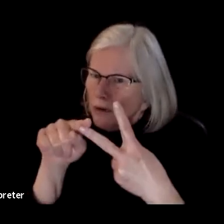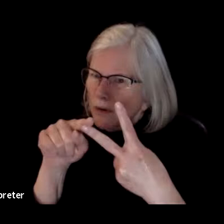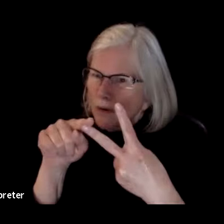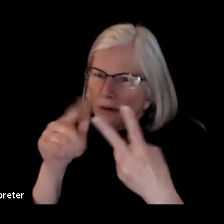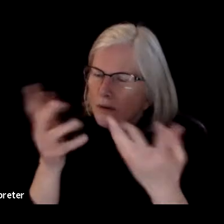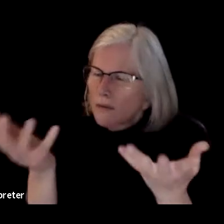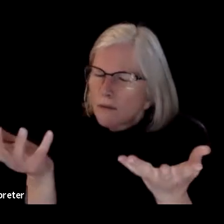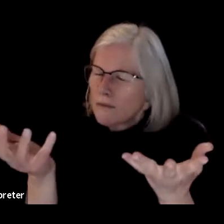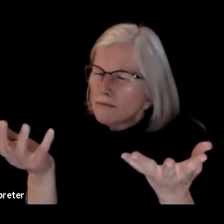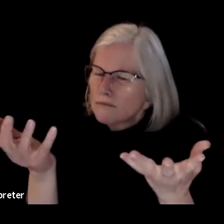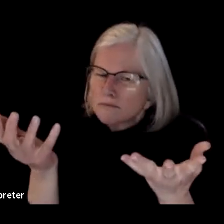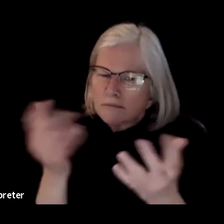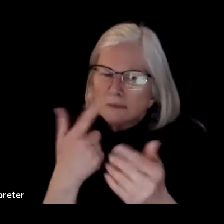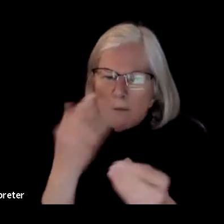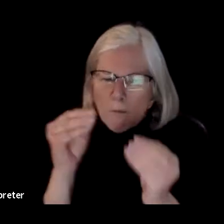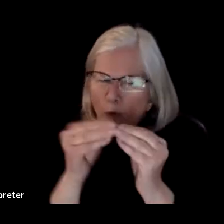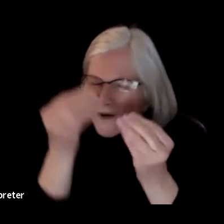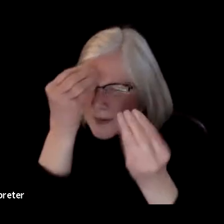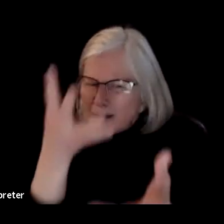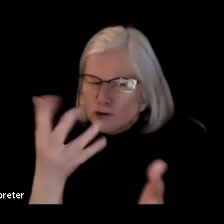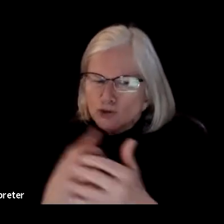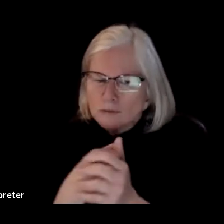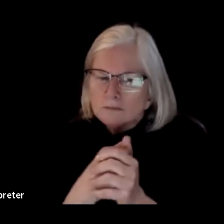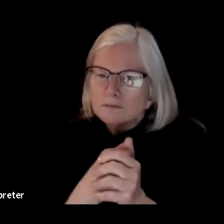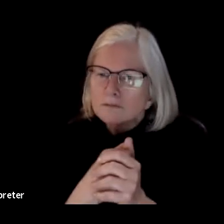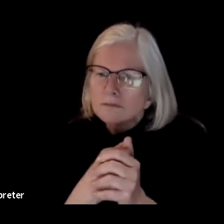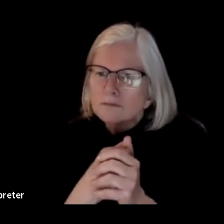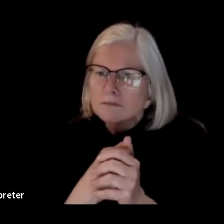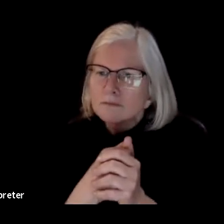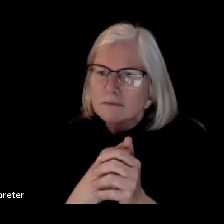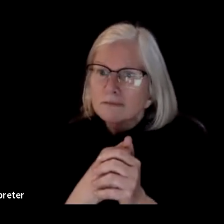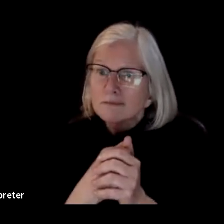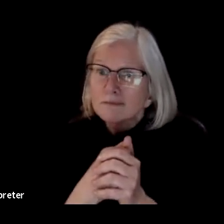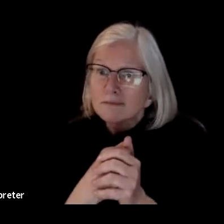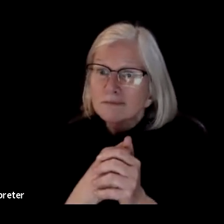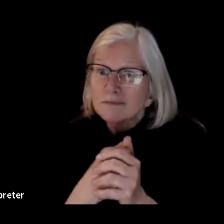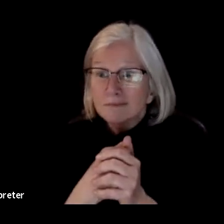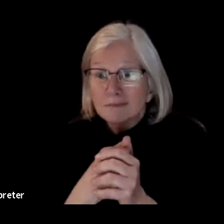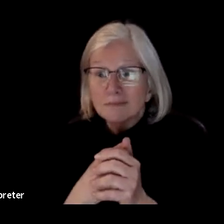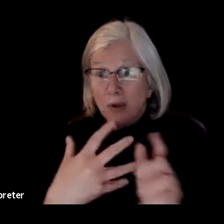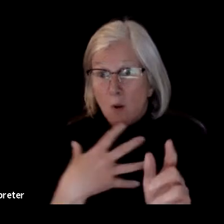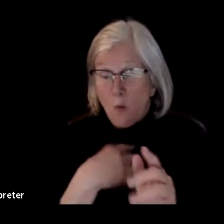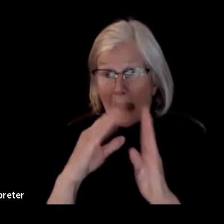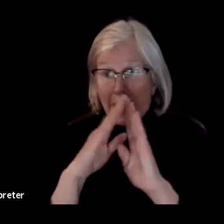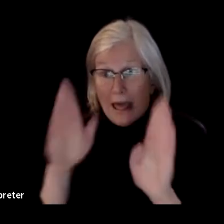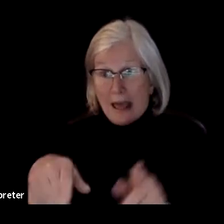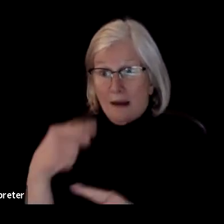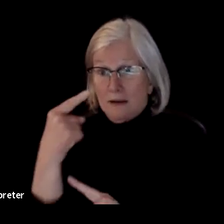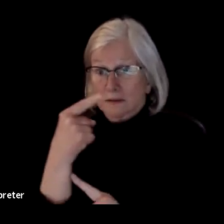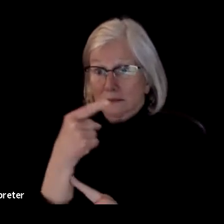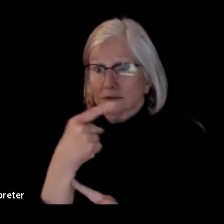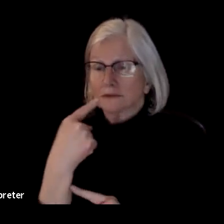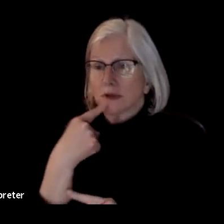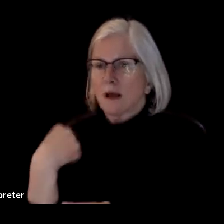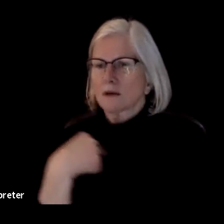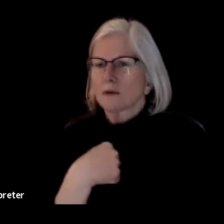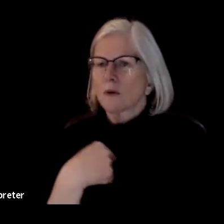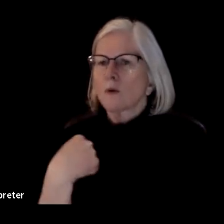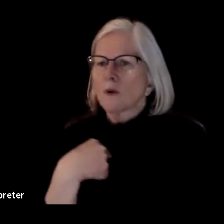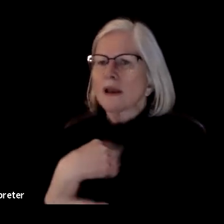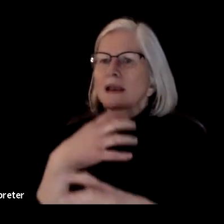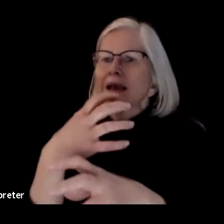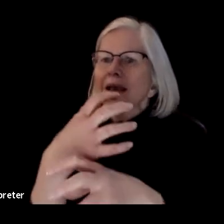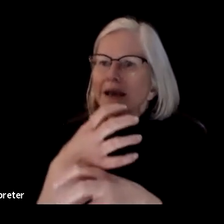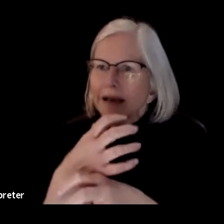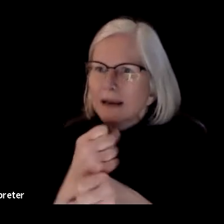Well, I can tell you that we don't, I mean, the White House has been telling us that we will be getting additional vaccine, and